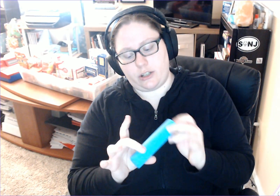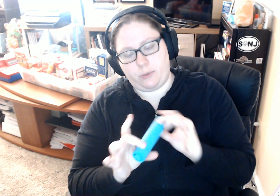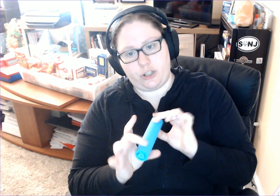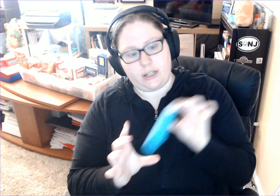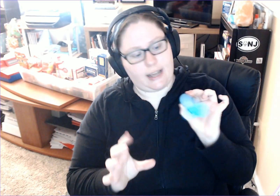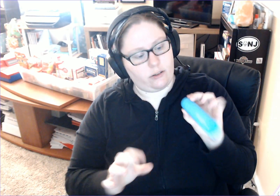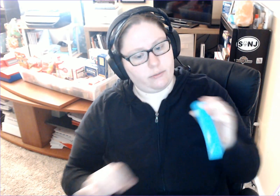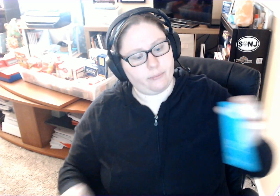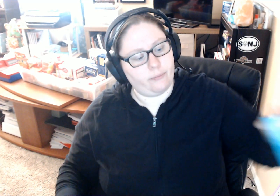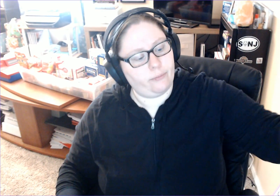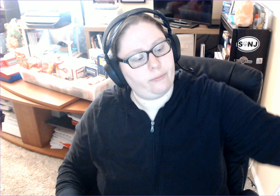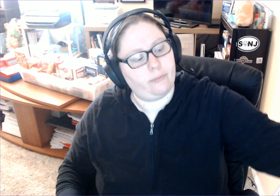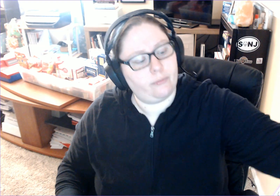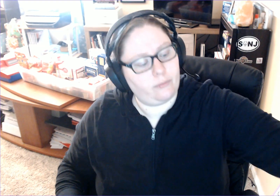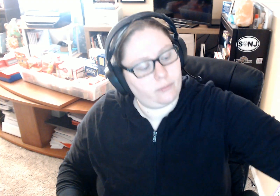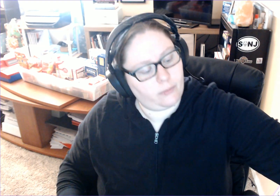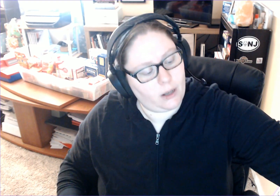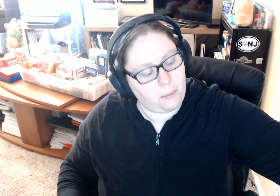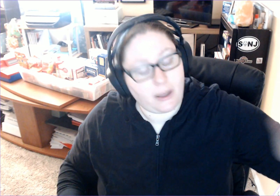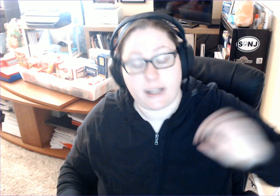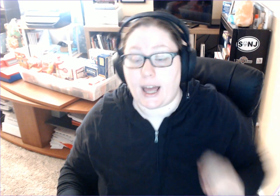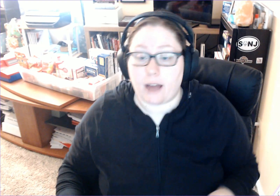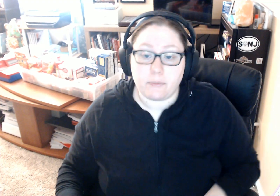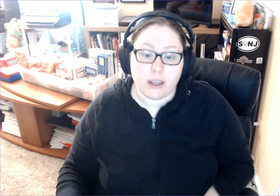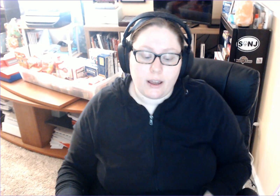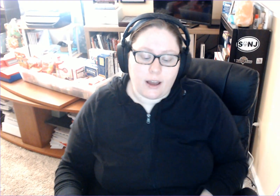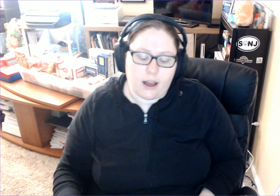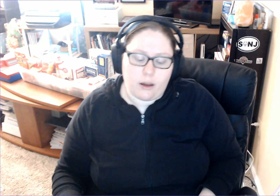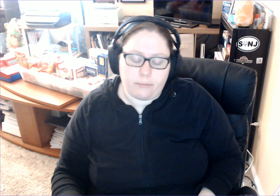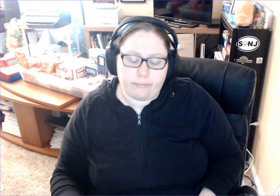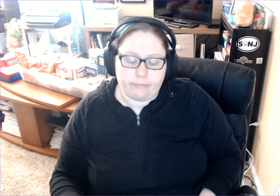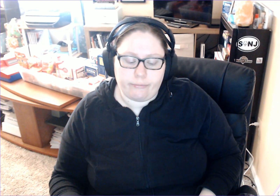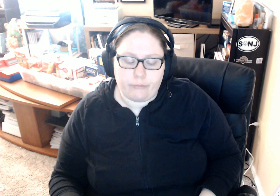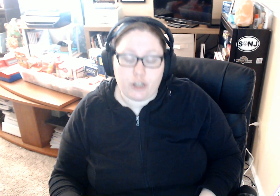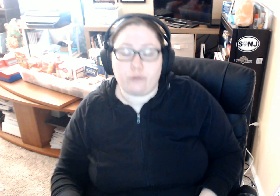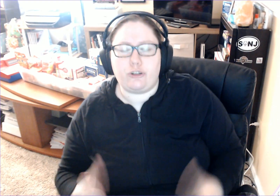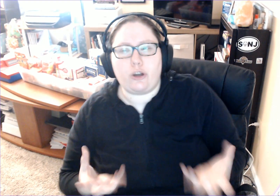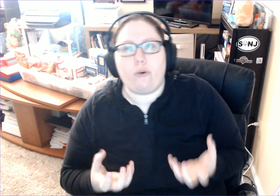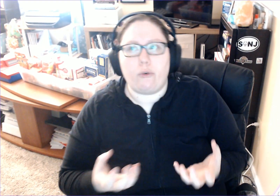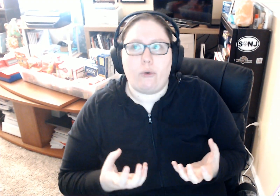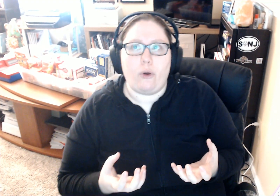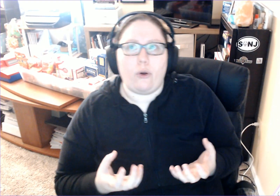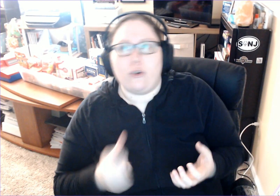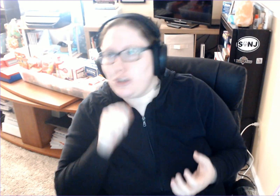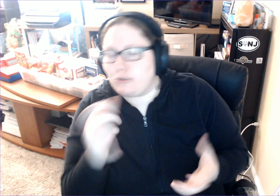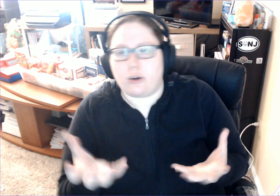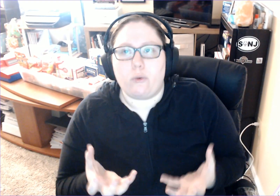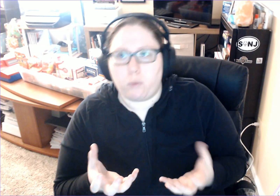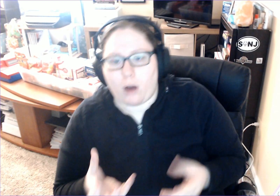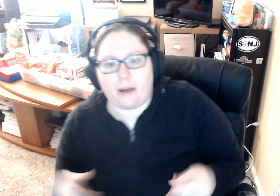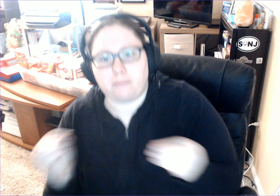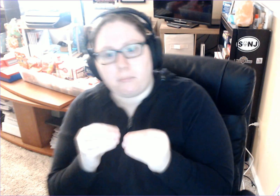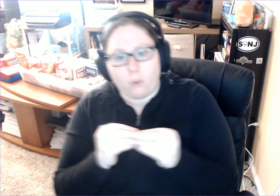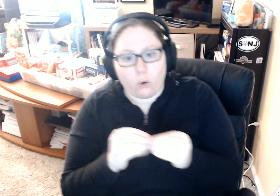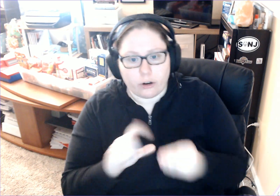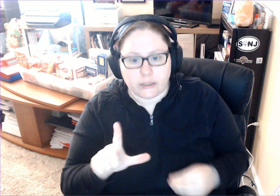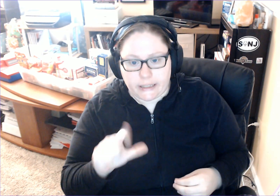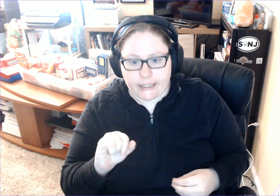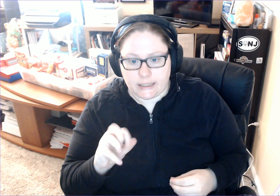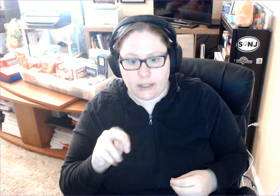down. But yeah, you don't want more lint on